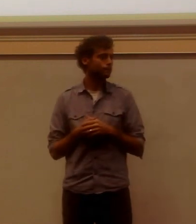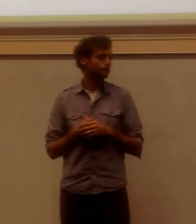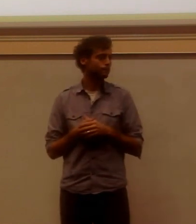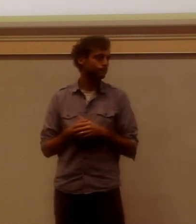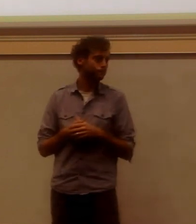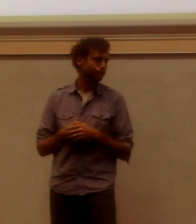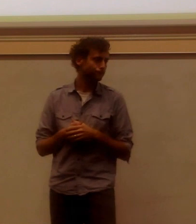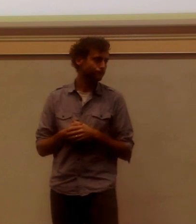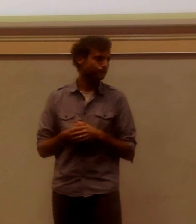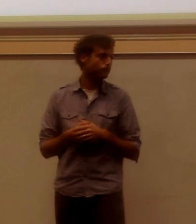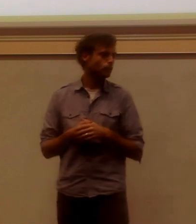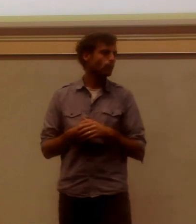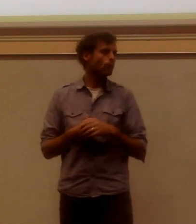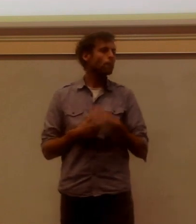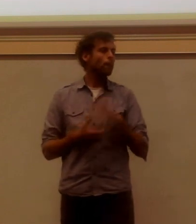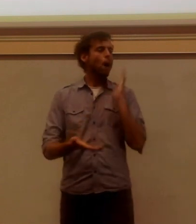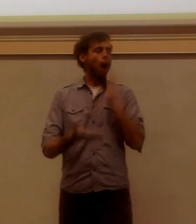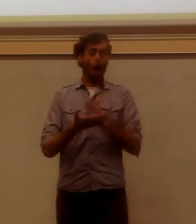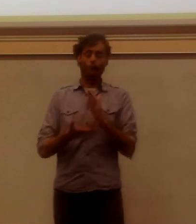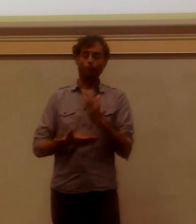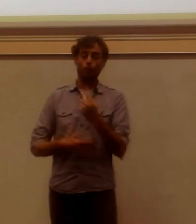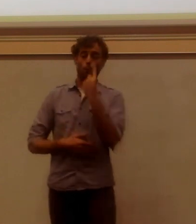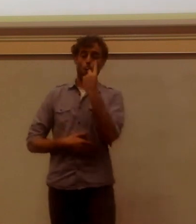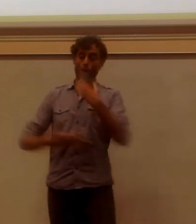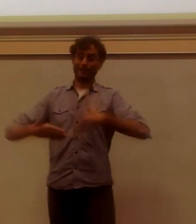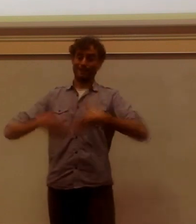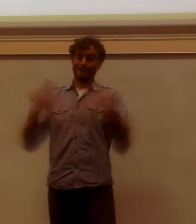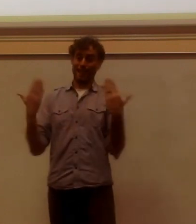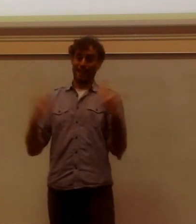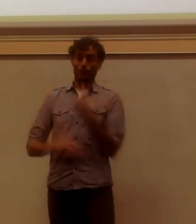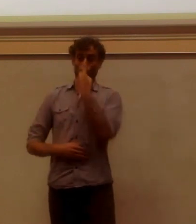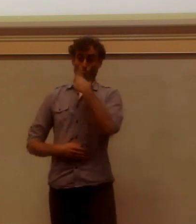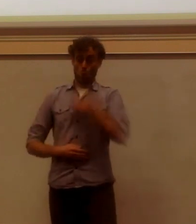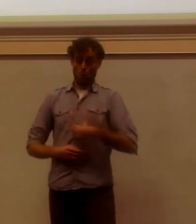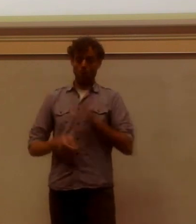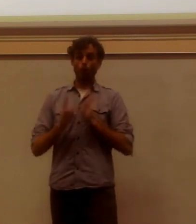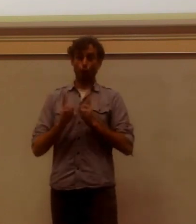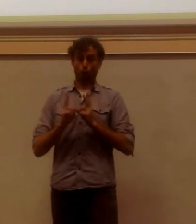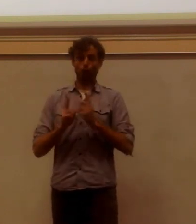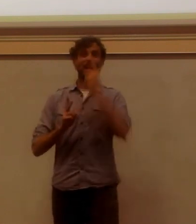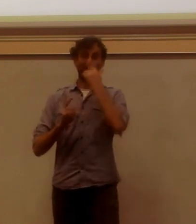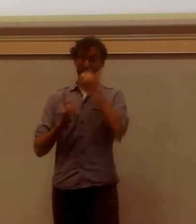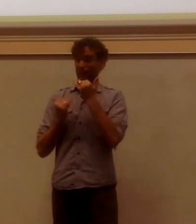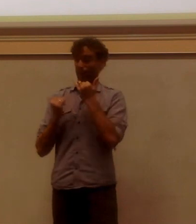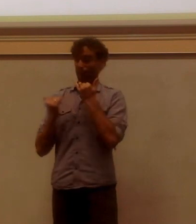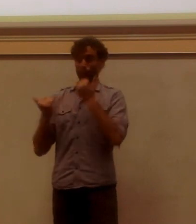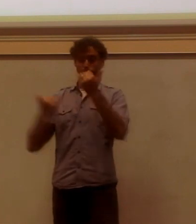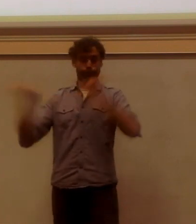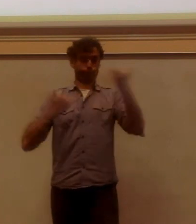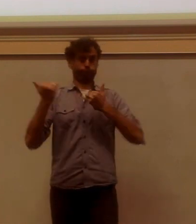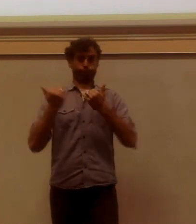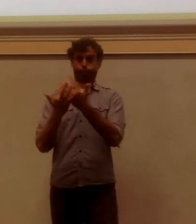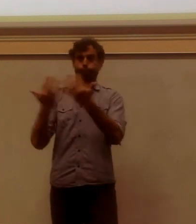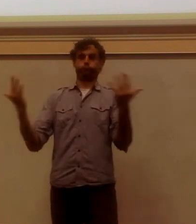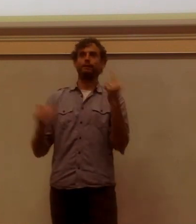travel to work, but they could be based in the same place. But there were not any other particular benefits.